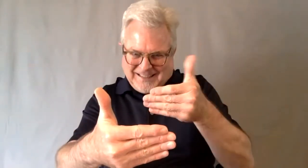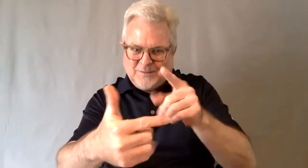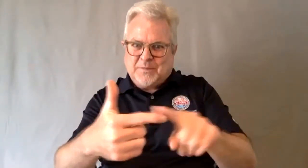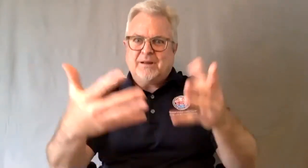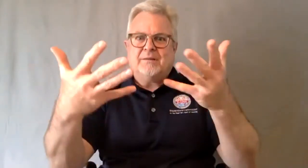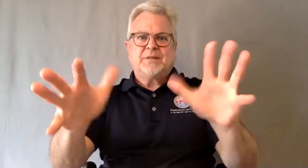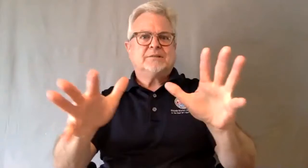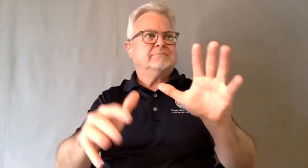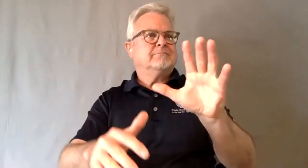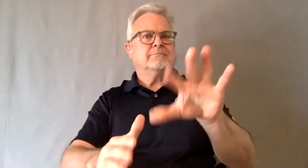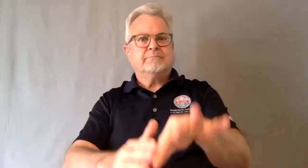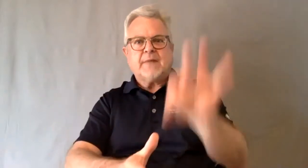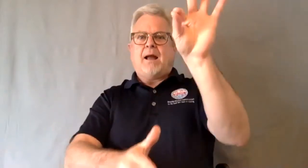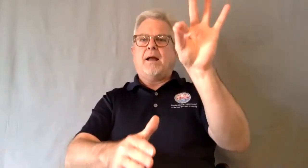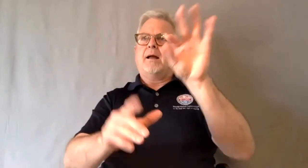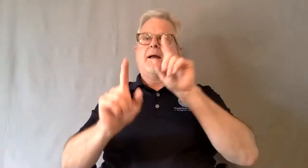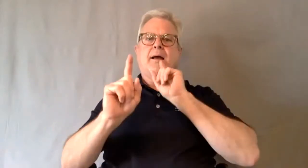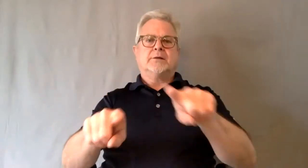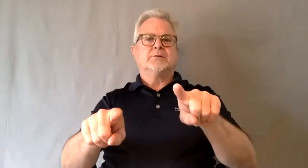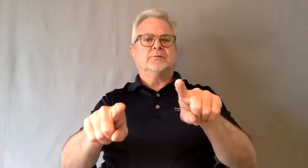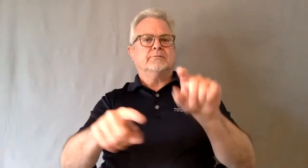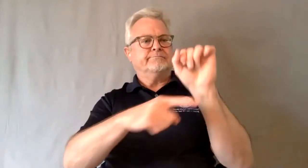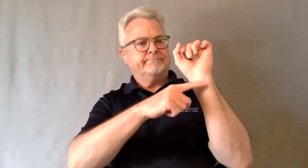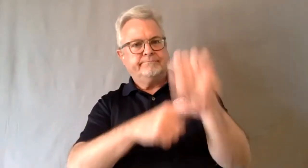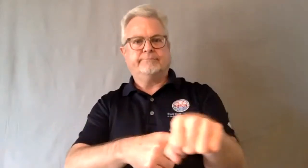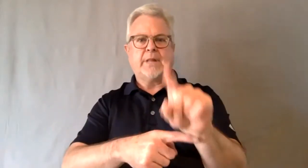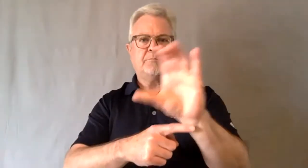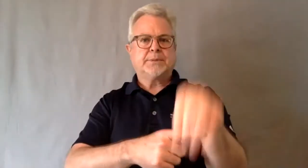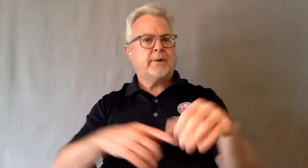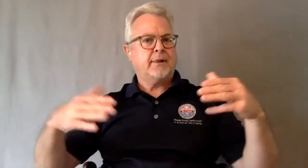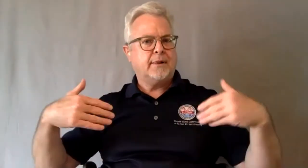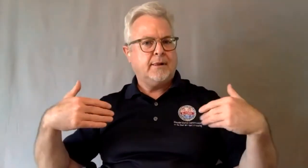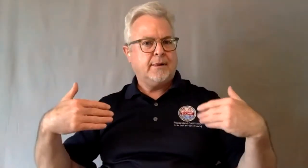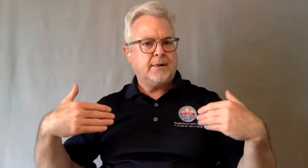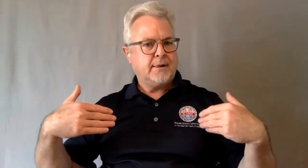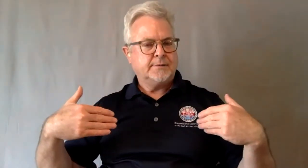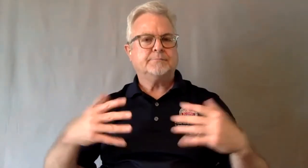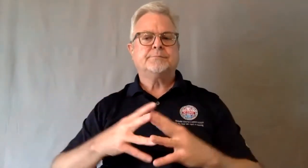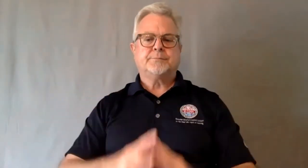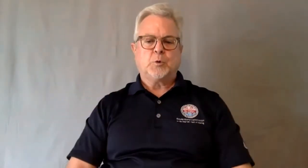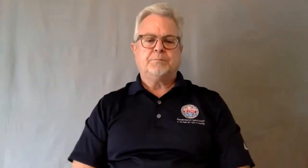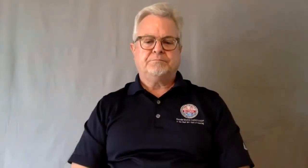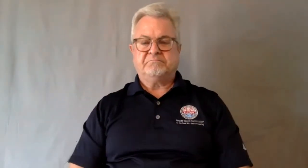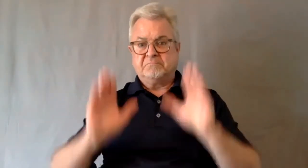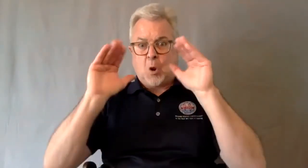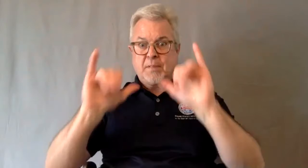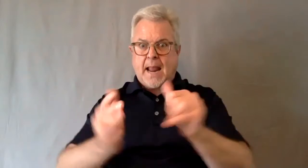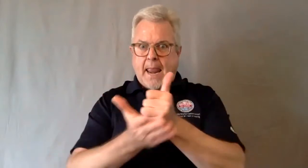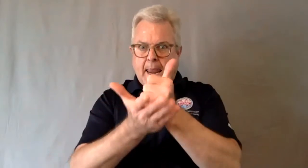they're feeling that they're getting close to that place of being able to find that answer, but they're not there 100%